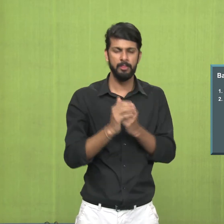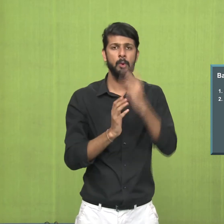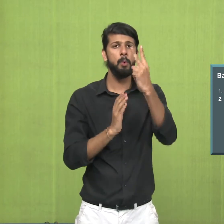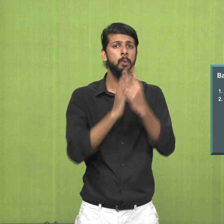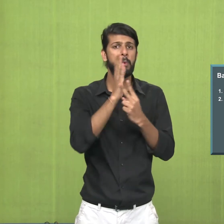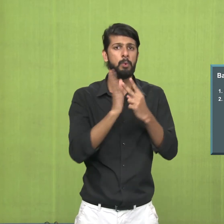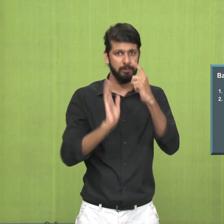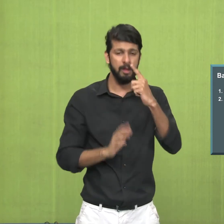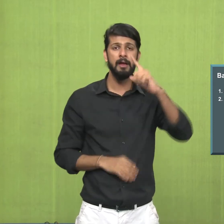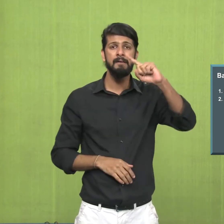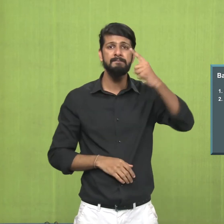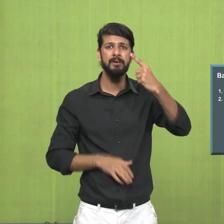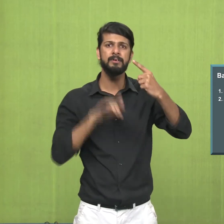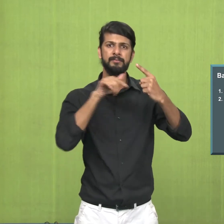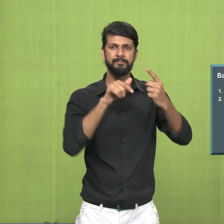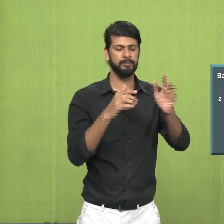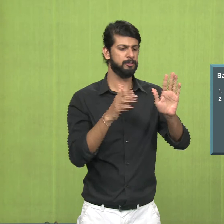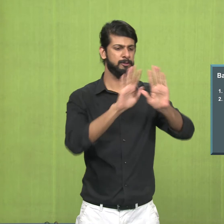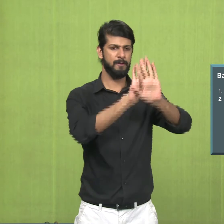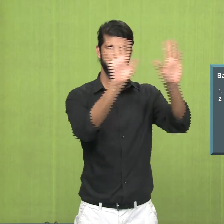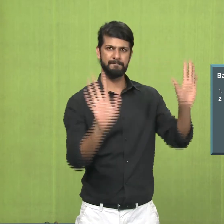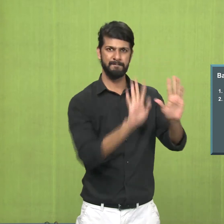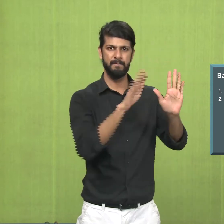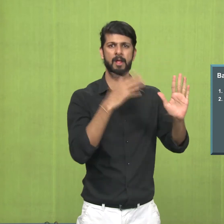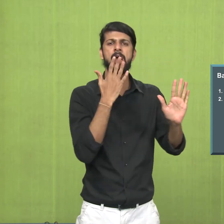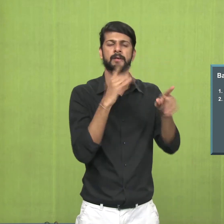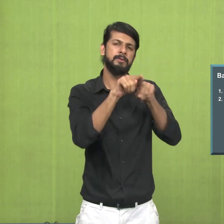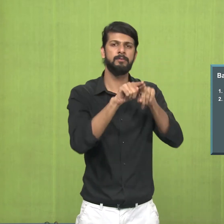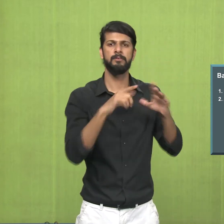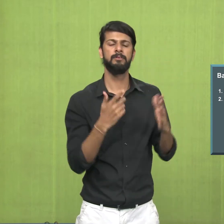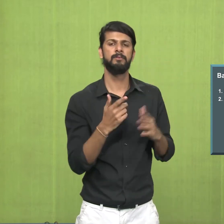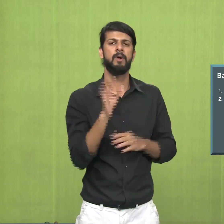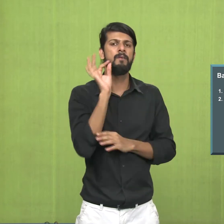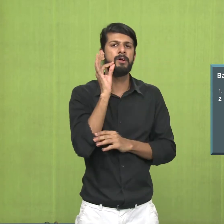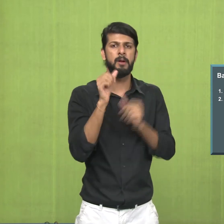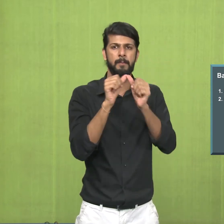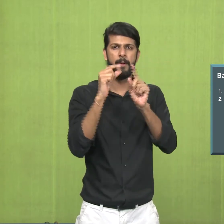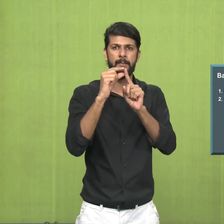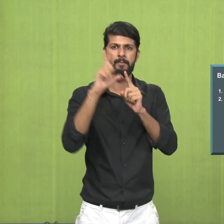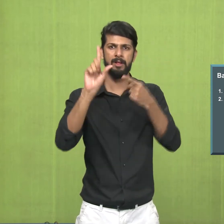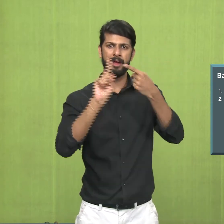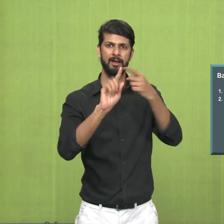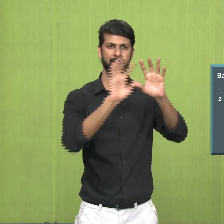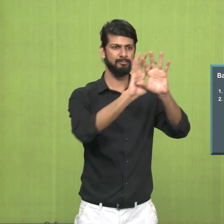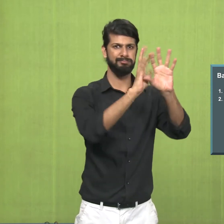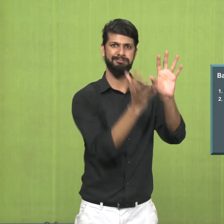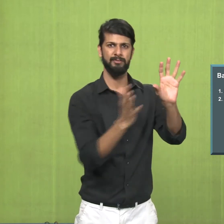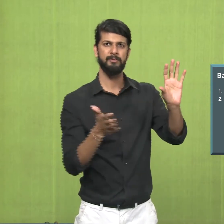Background about watercolor. Basic watercolor techniques primarily are the wash